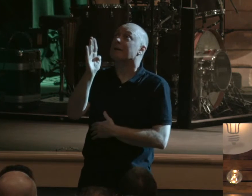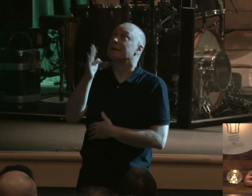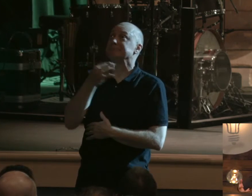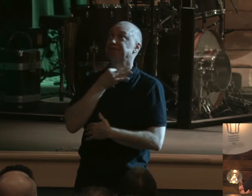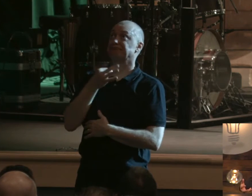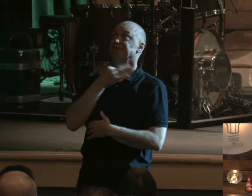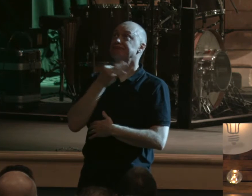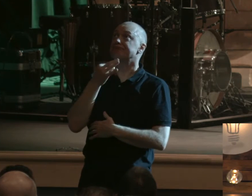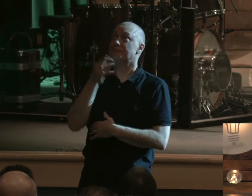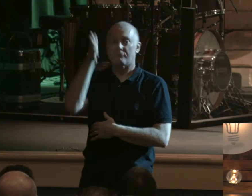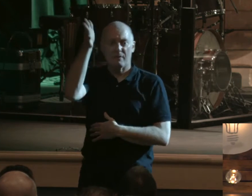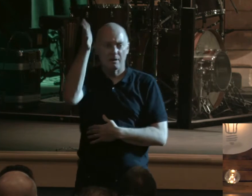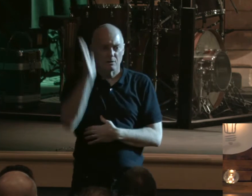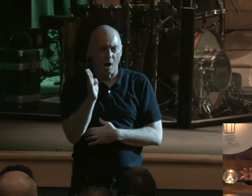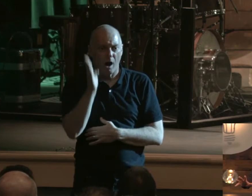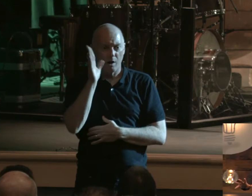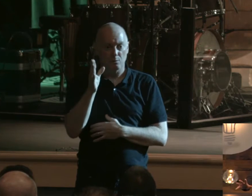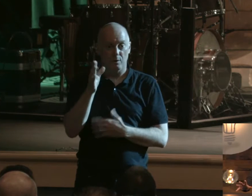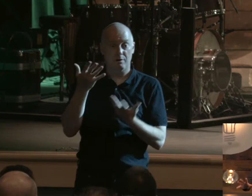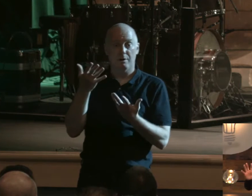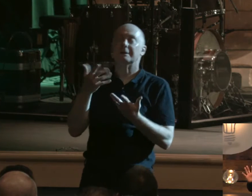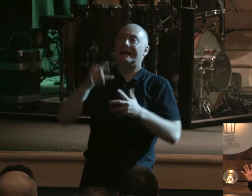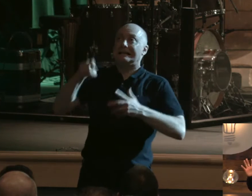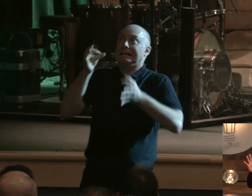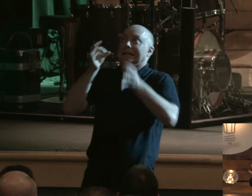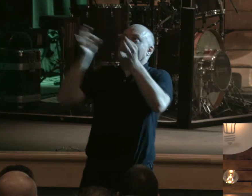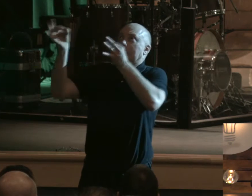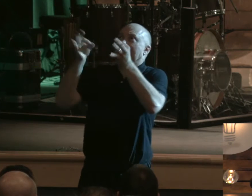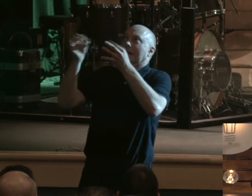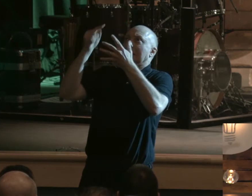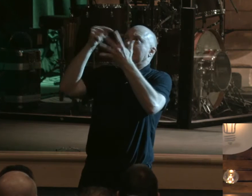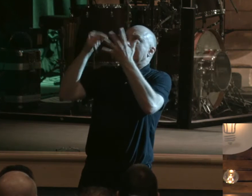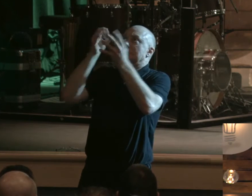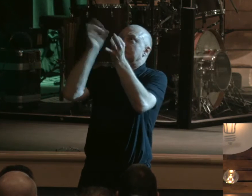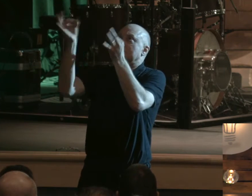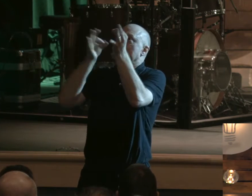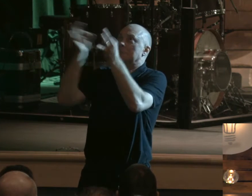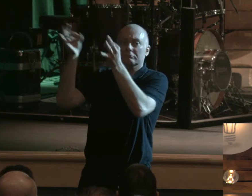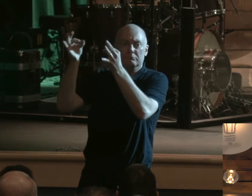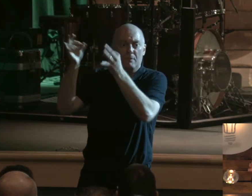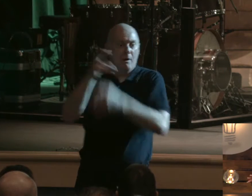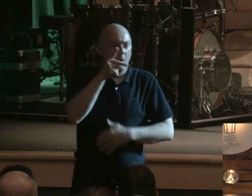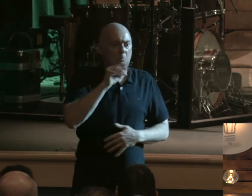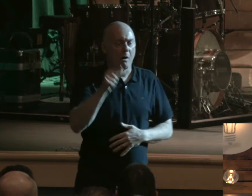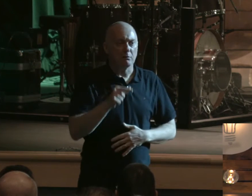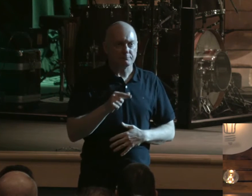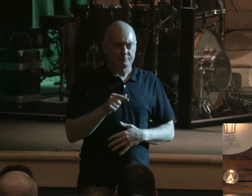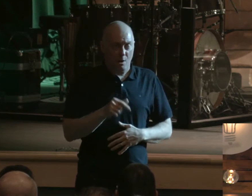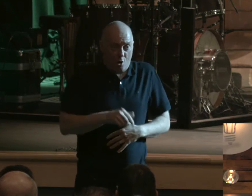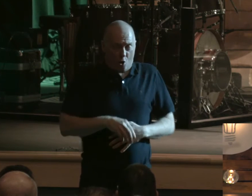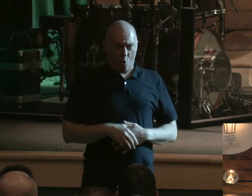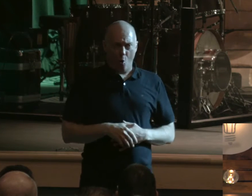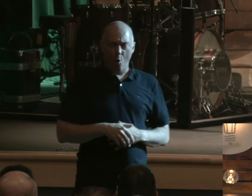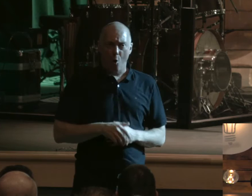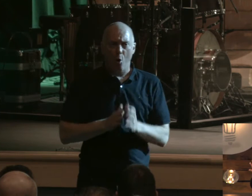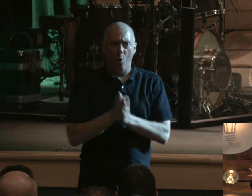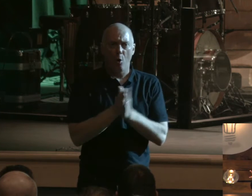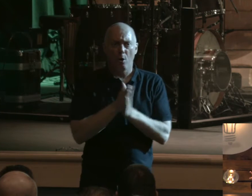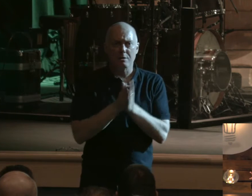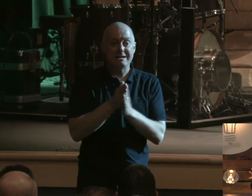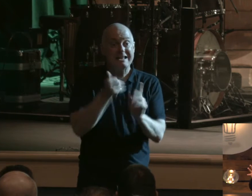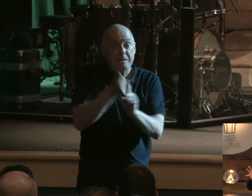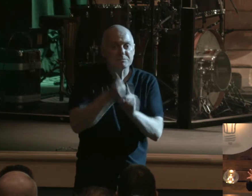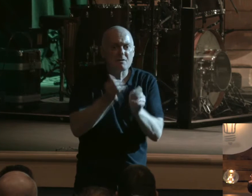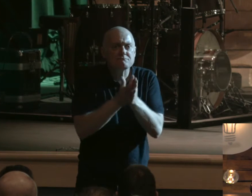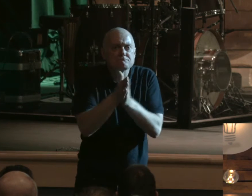will measure me on this, so the fear of the Lord then sobers him, fuels him, it